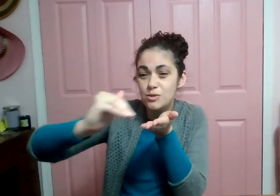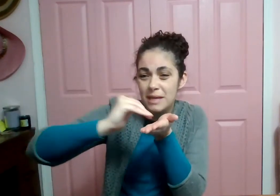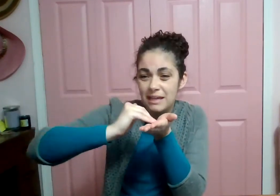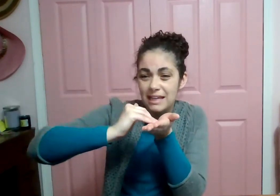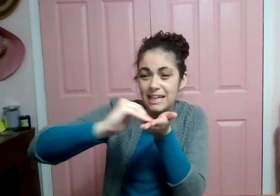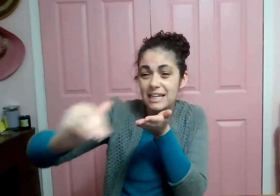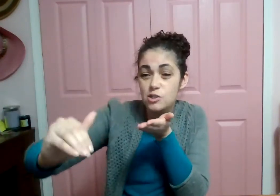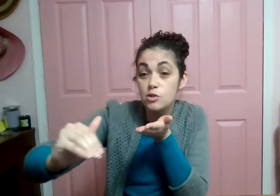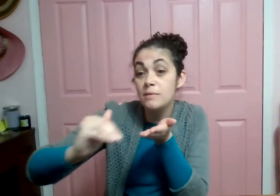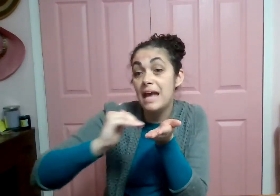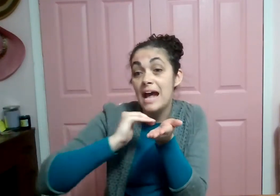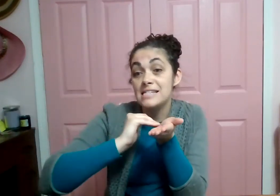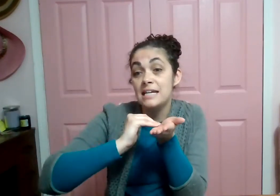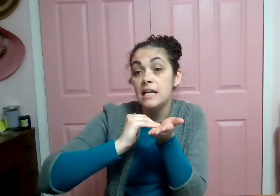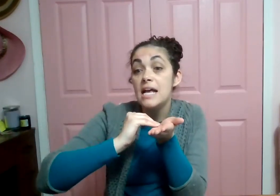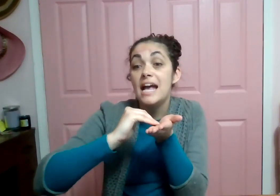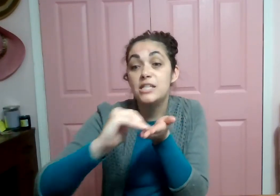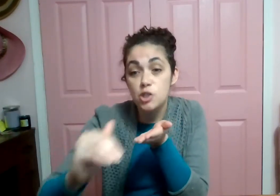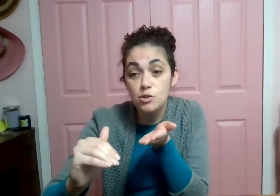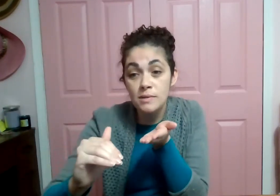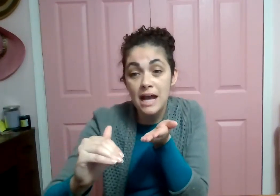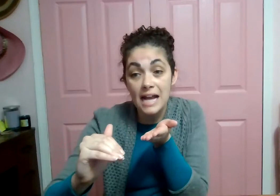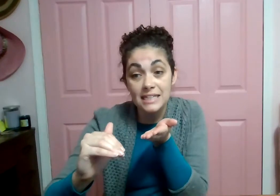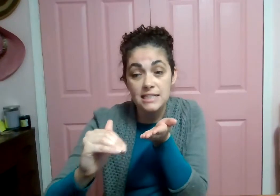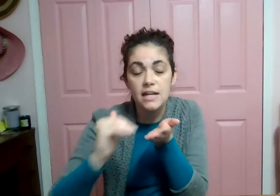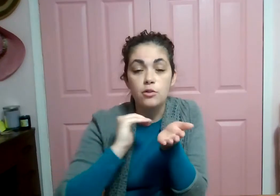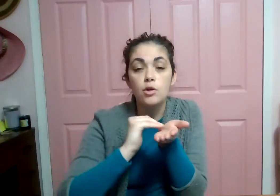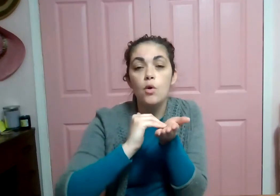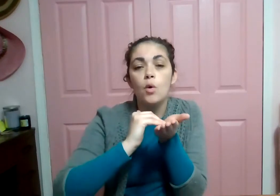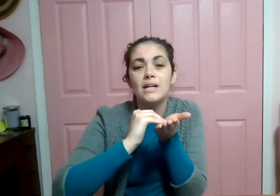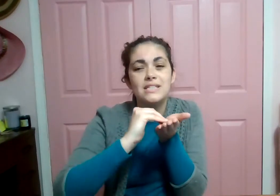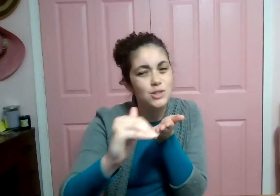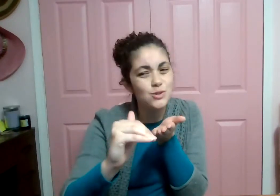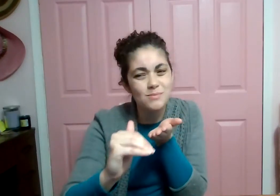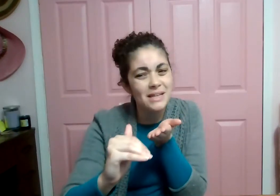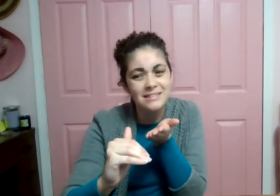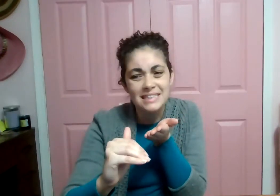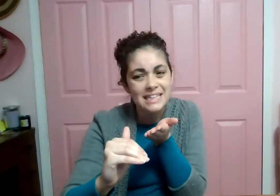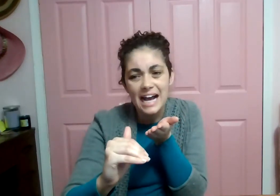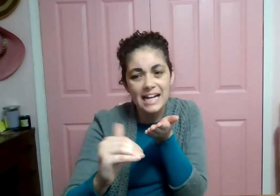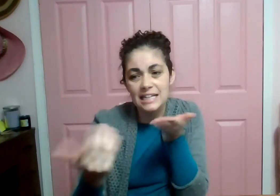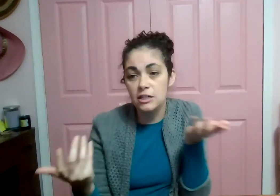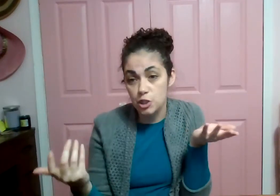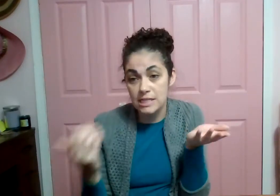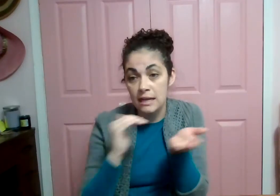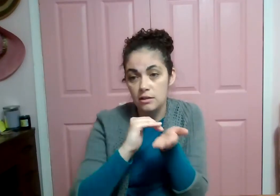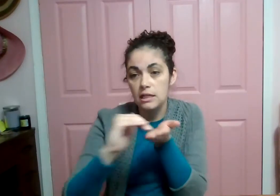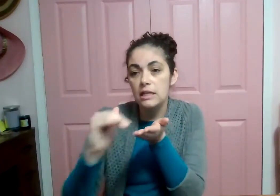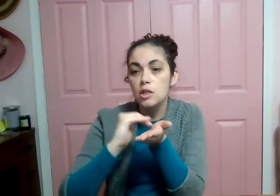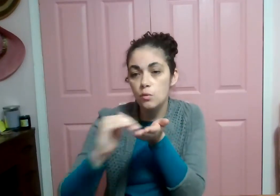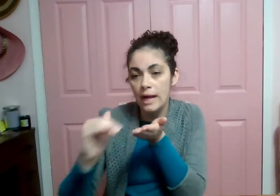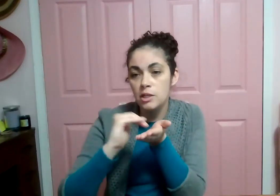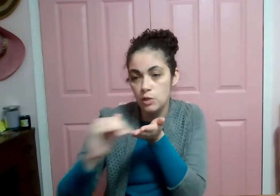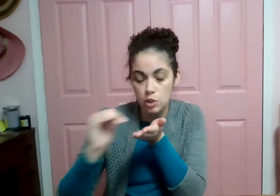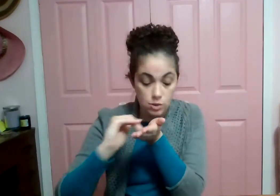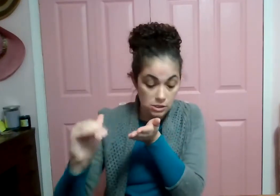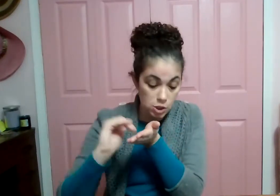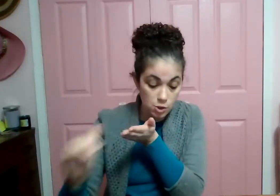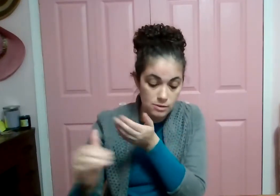me as in, excuse me, I need to get through, or excuse me, I didn't understand. Either way, you can use excuse